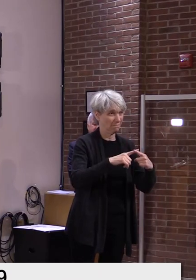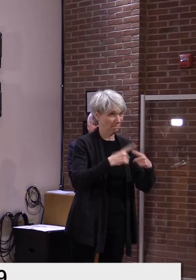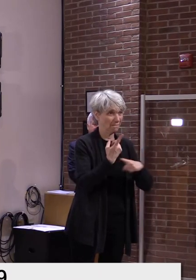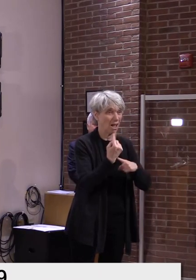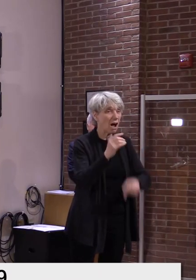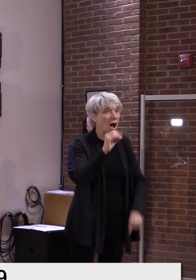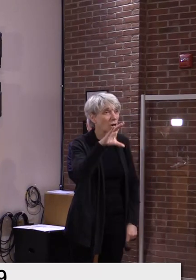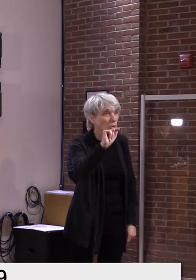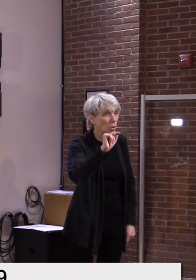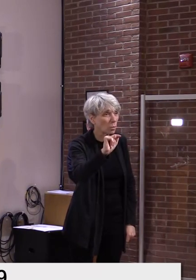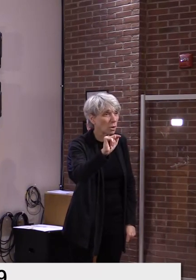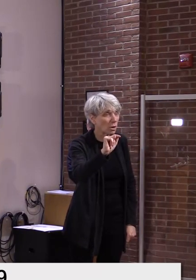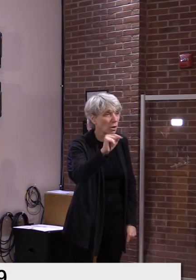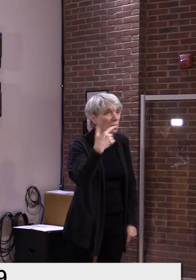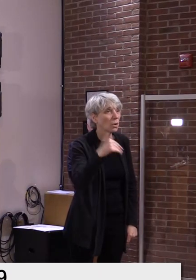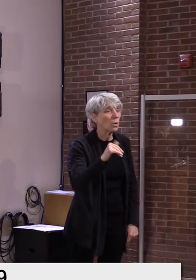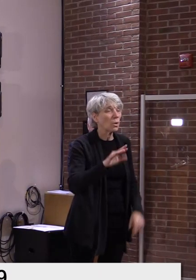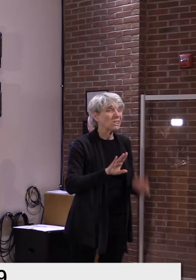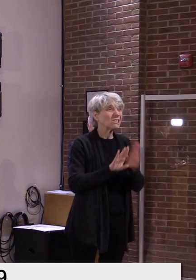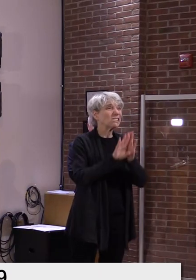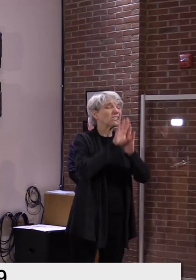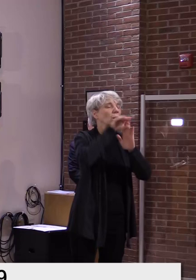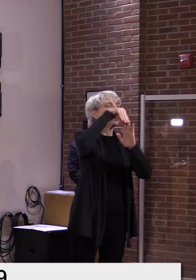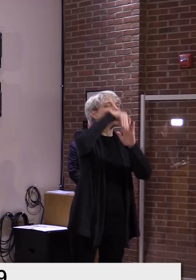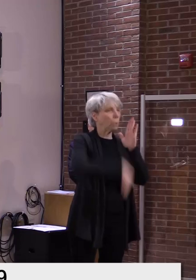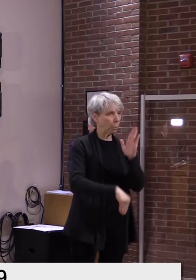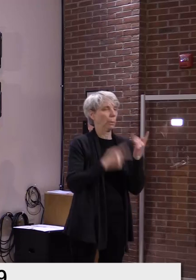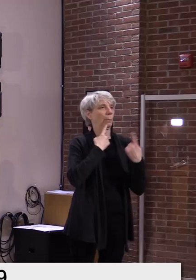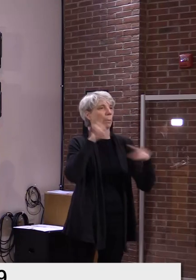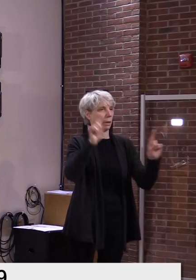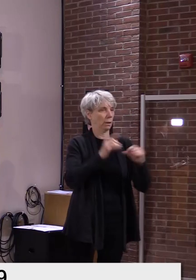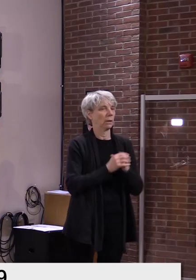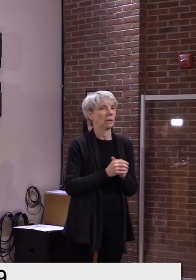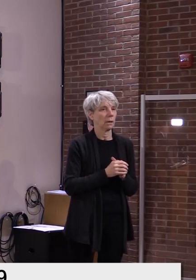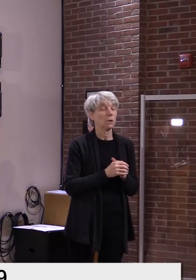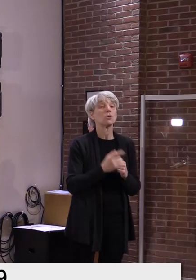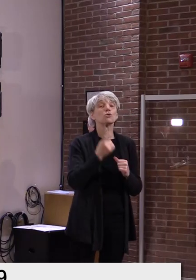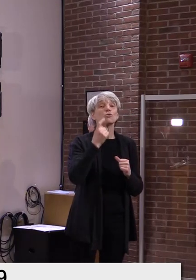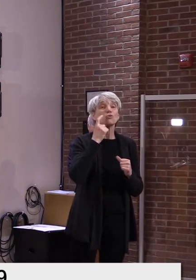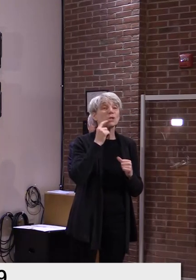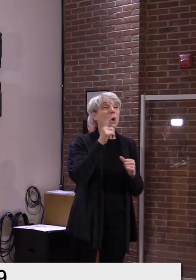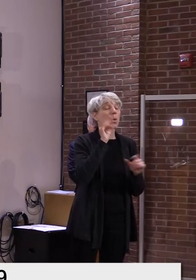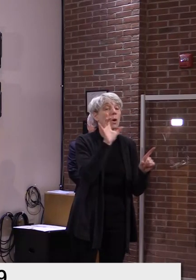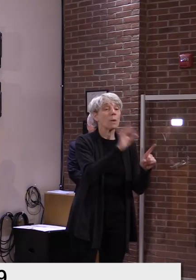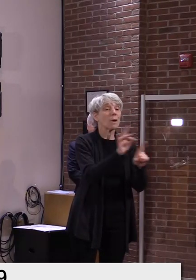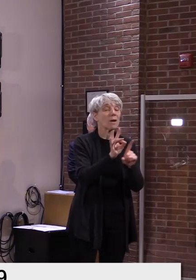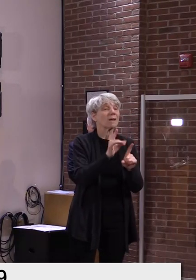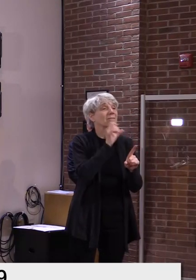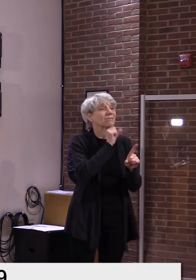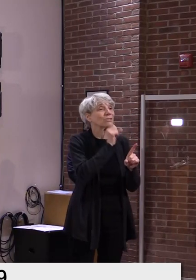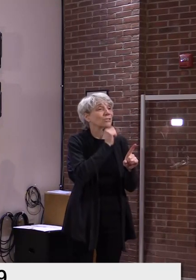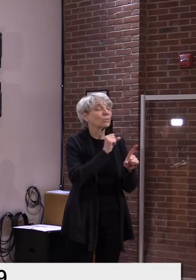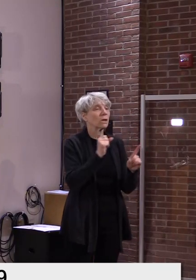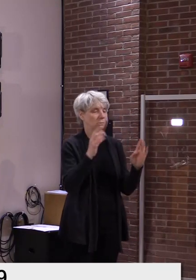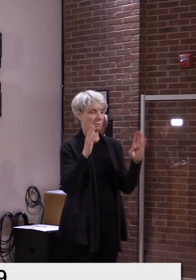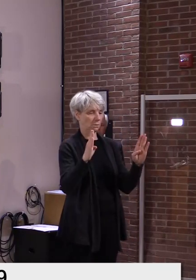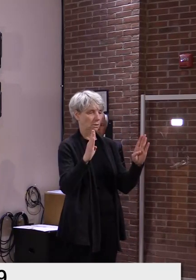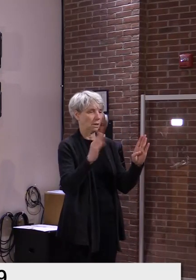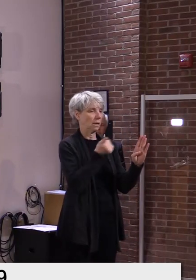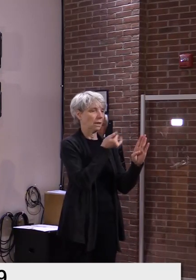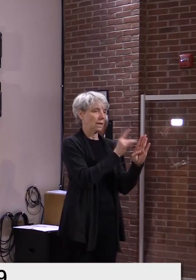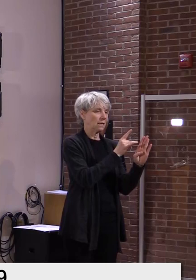previously. Recent cases have been largely concentrated in the 18 to 29 age